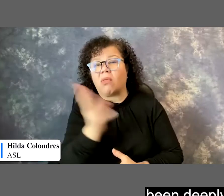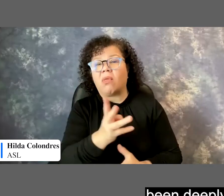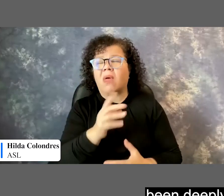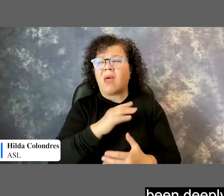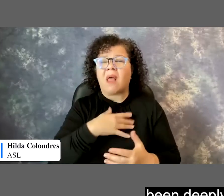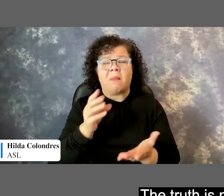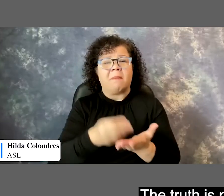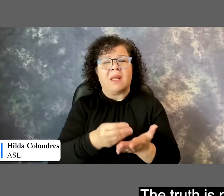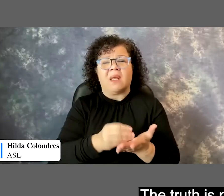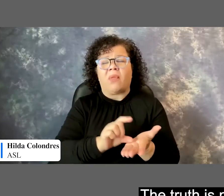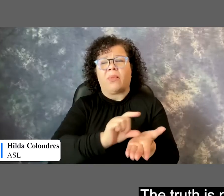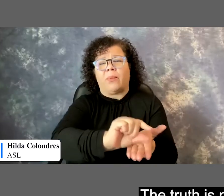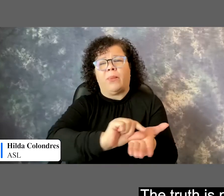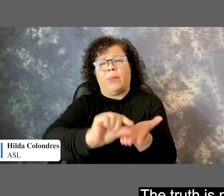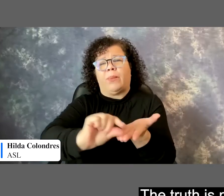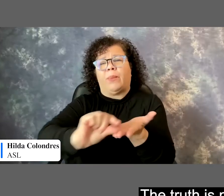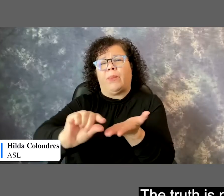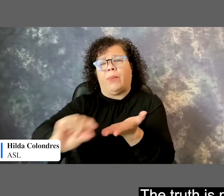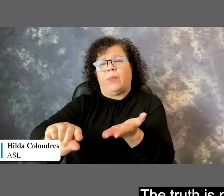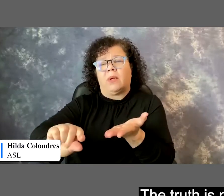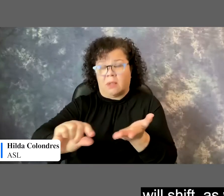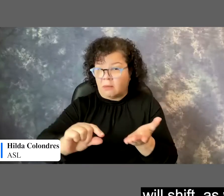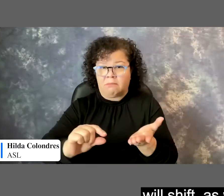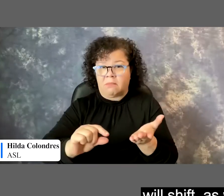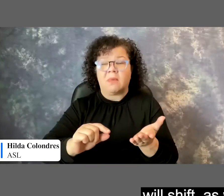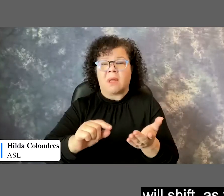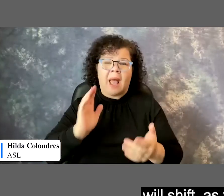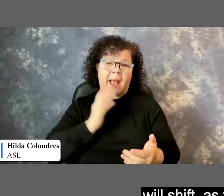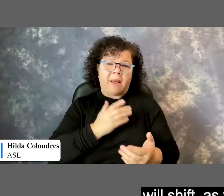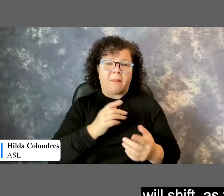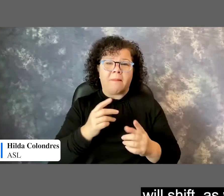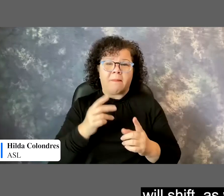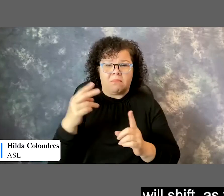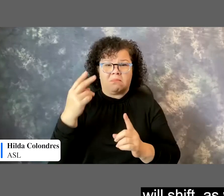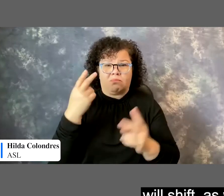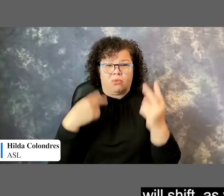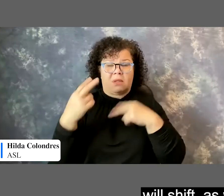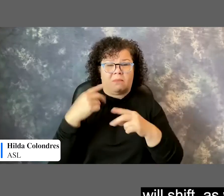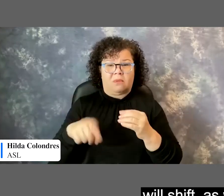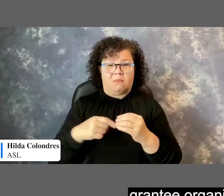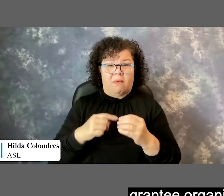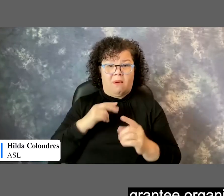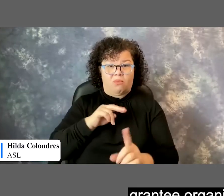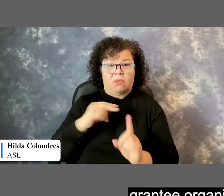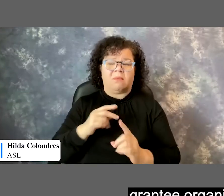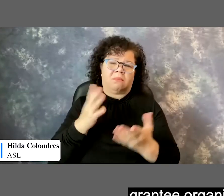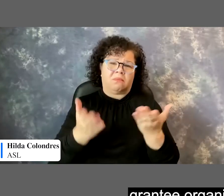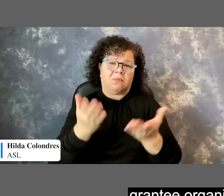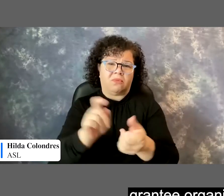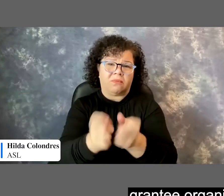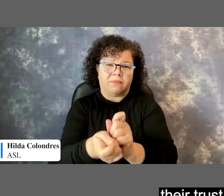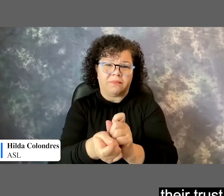underfunded. The truth is, perception of us will shift. As we get to know grantee organizations and earn their